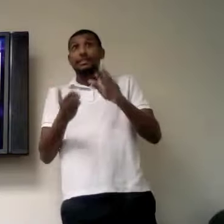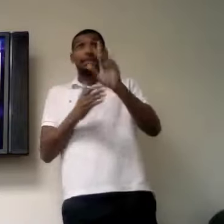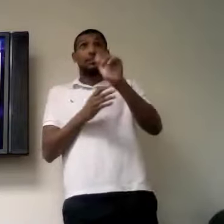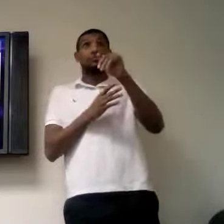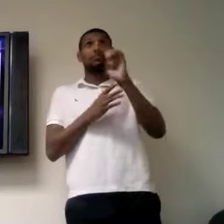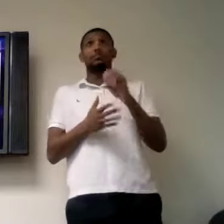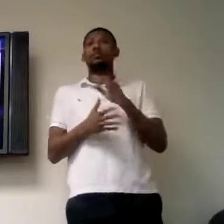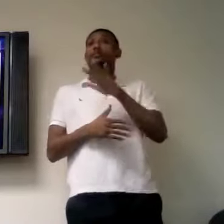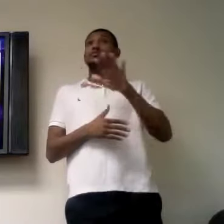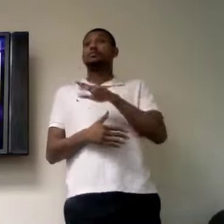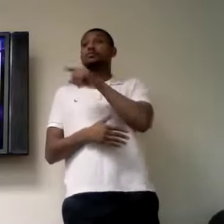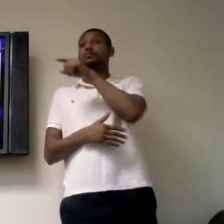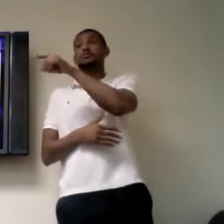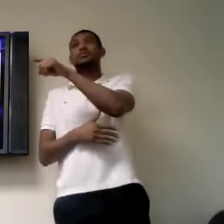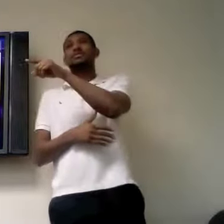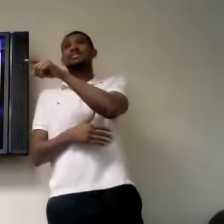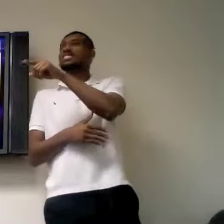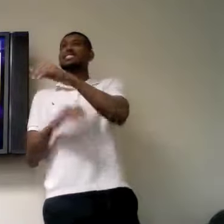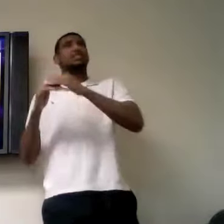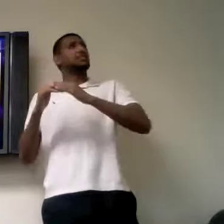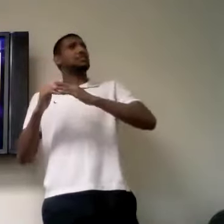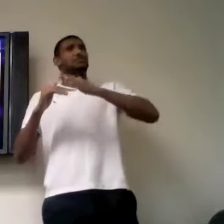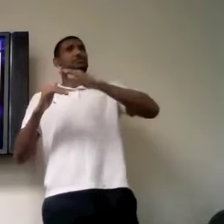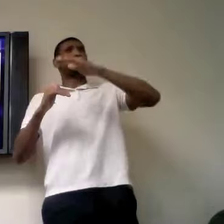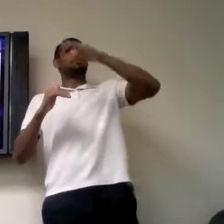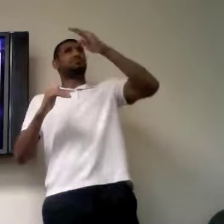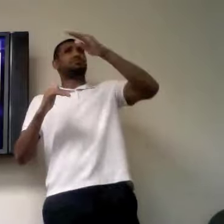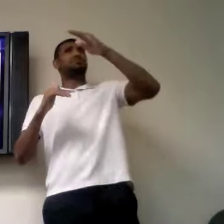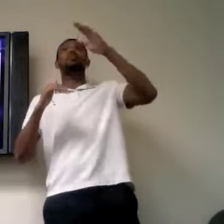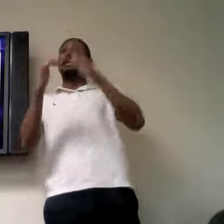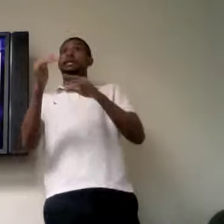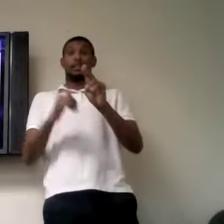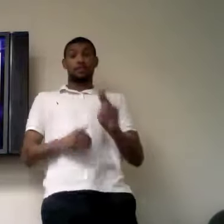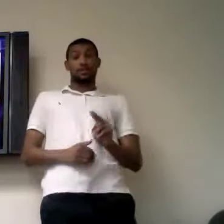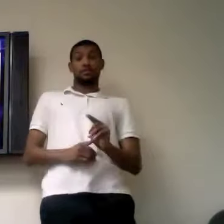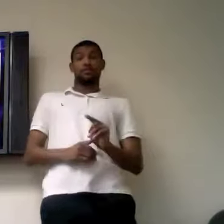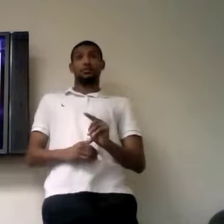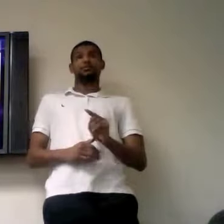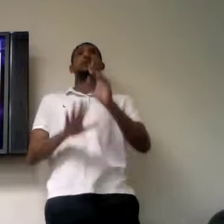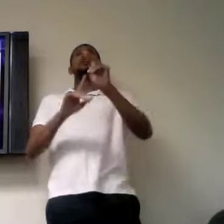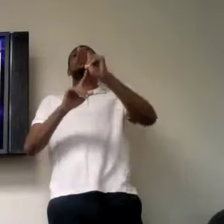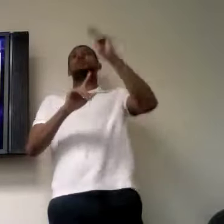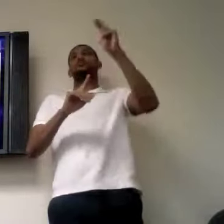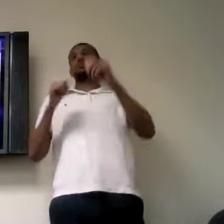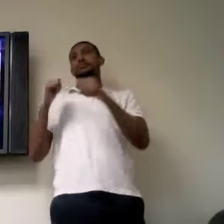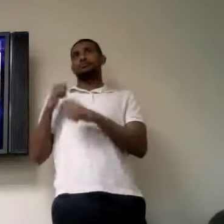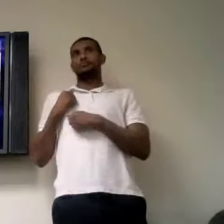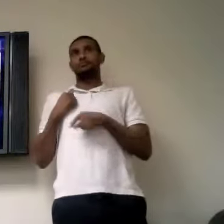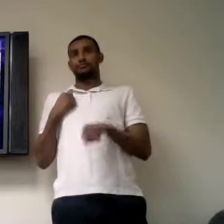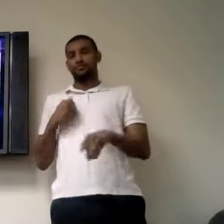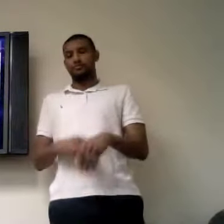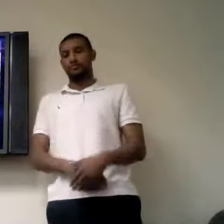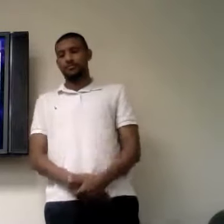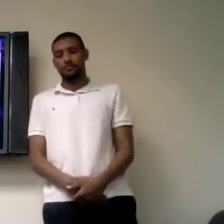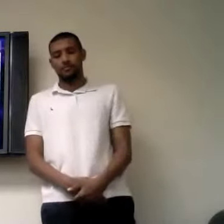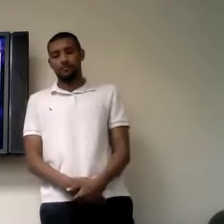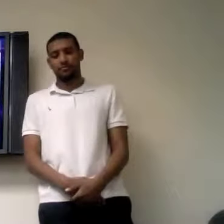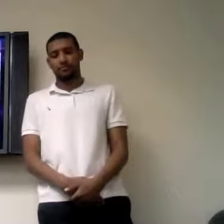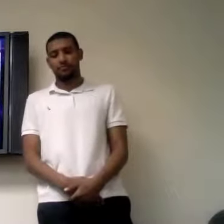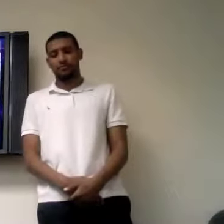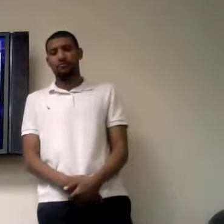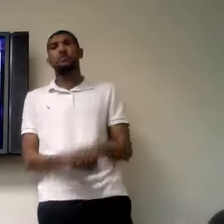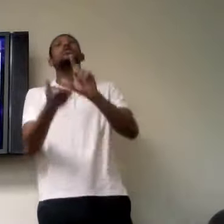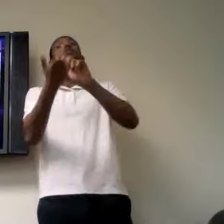Confederate prisoners on the island was higher than that of the Union prisoners being held in Richmond, Virginia. A copy of the